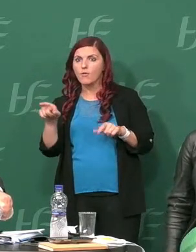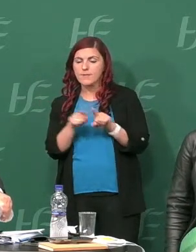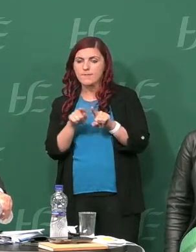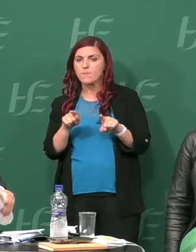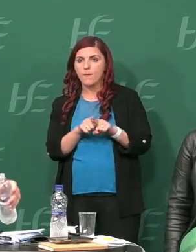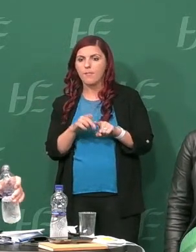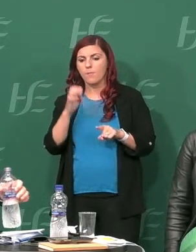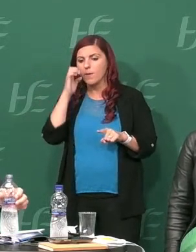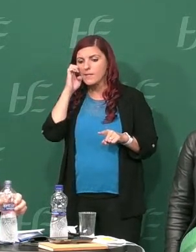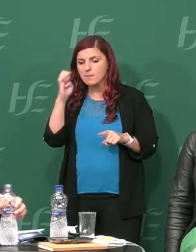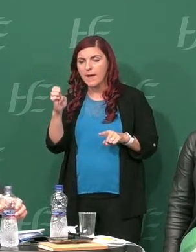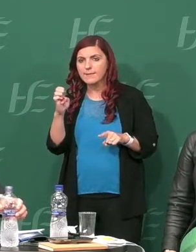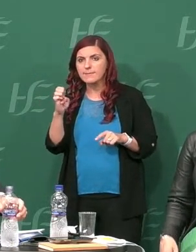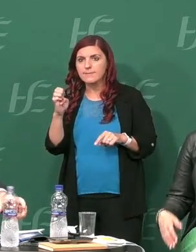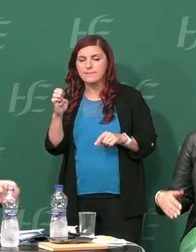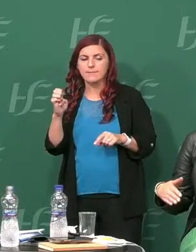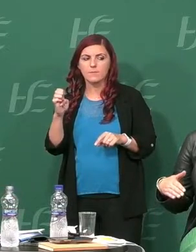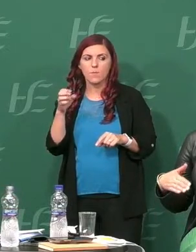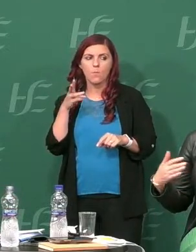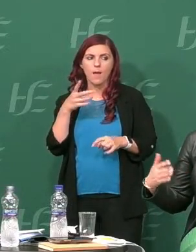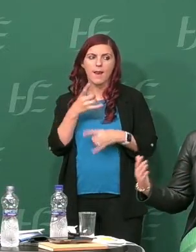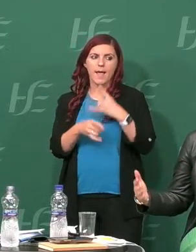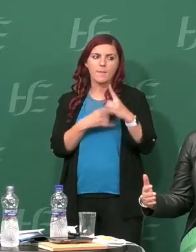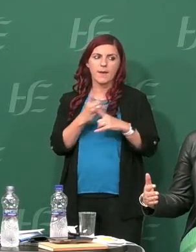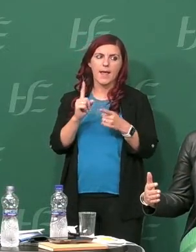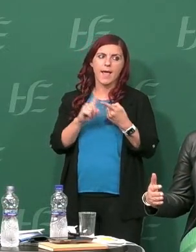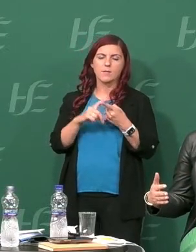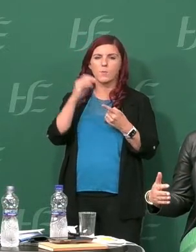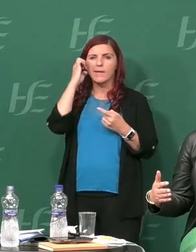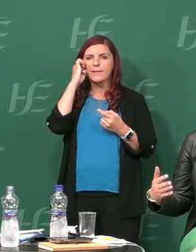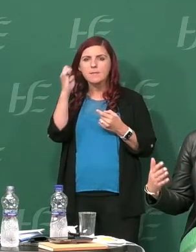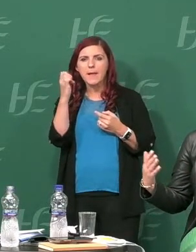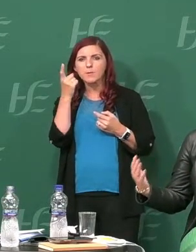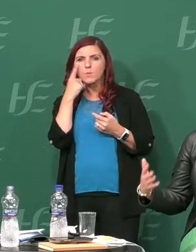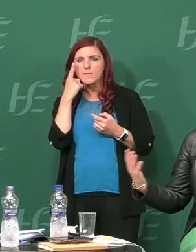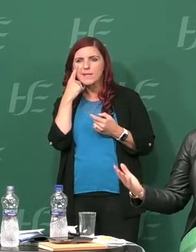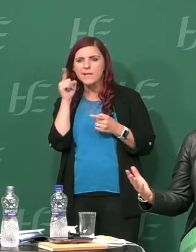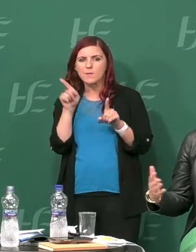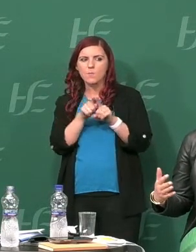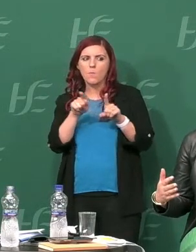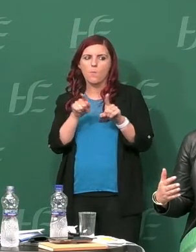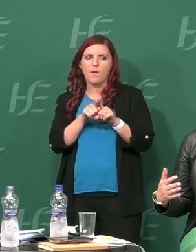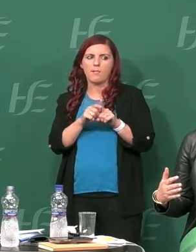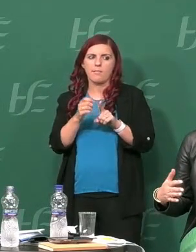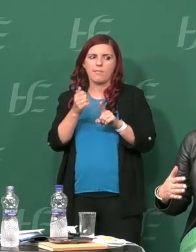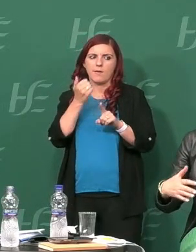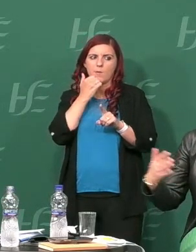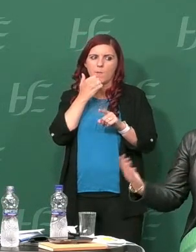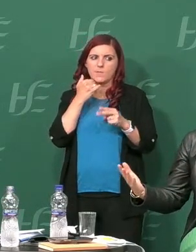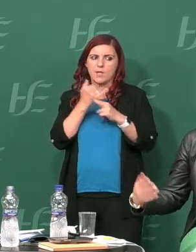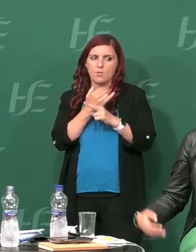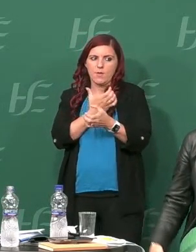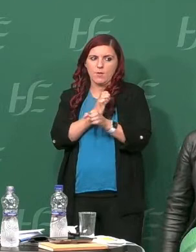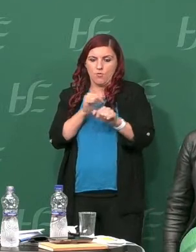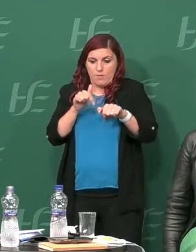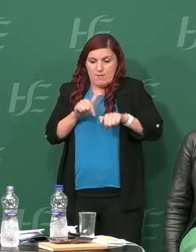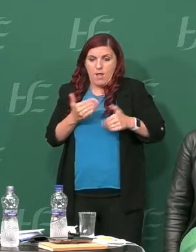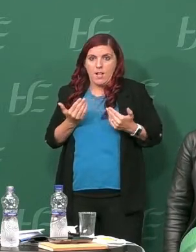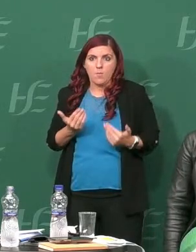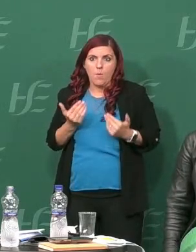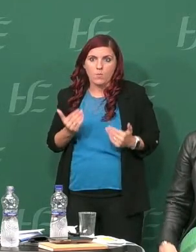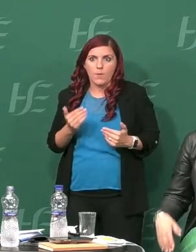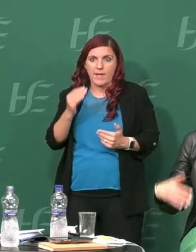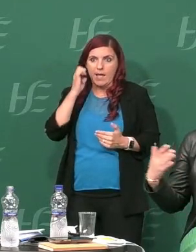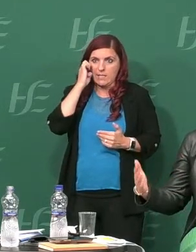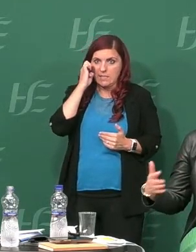and in that age group, but also we expect there to be the level of cases that are in the country at the moment, for there to be cases